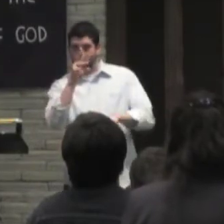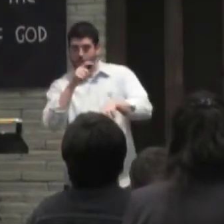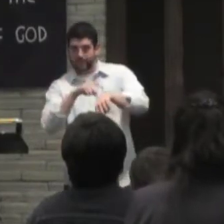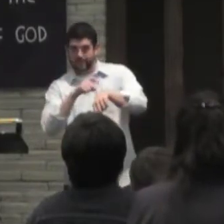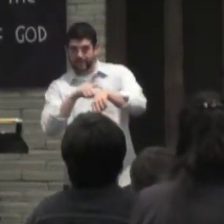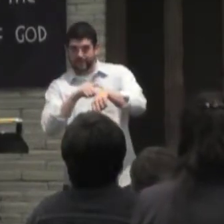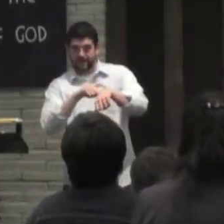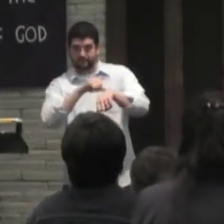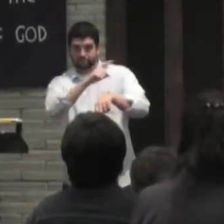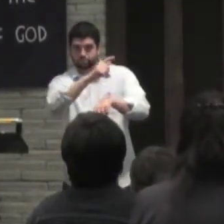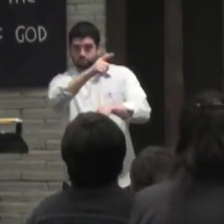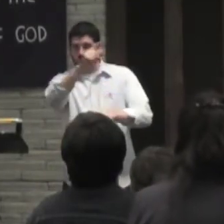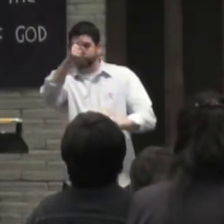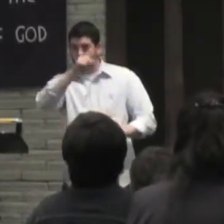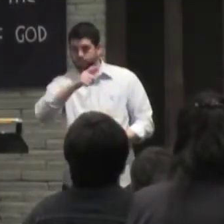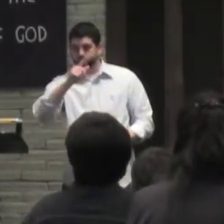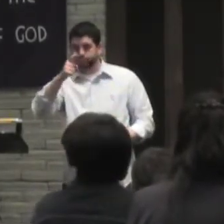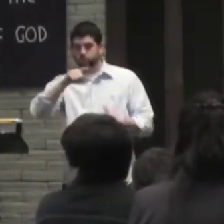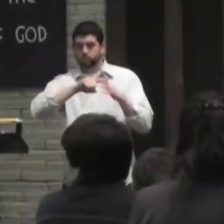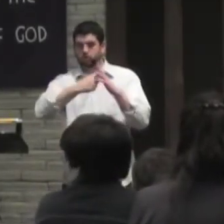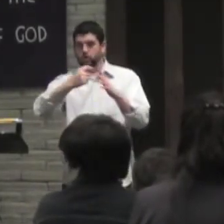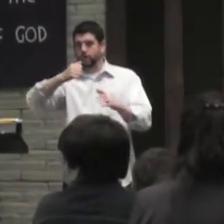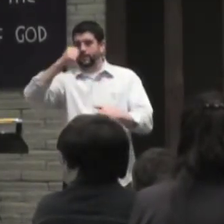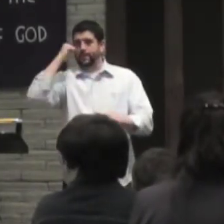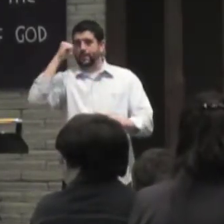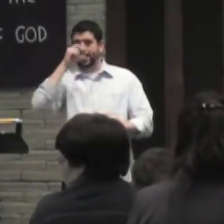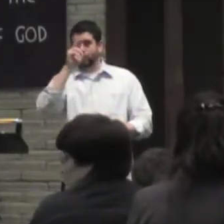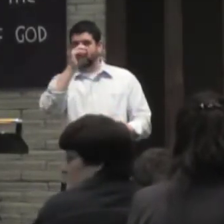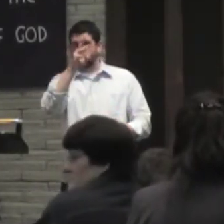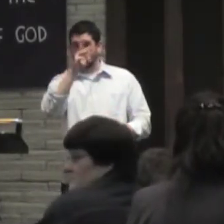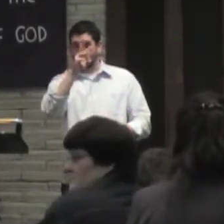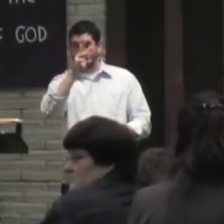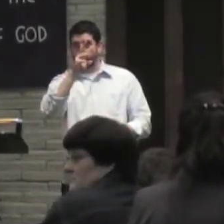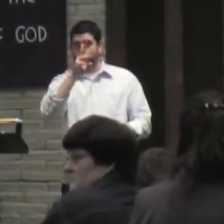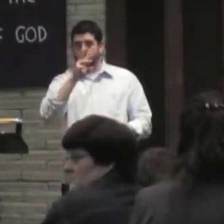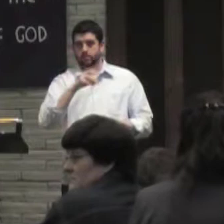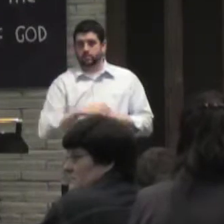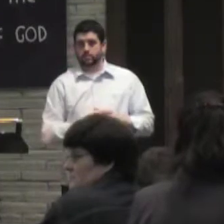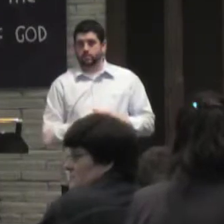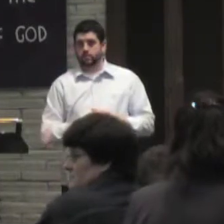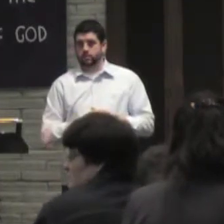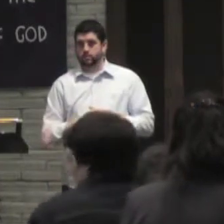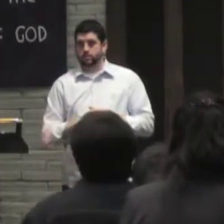time. Let's start from the back row and move forward.